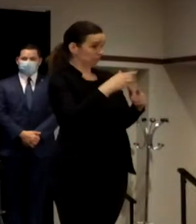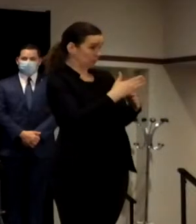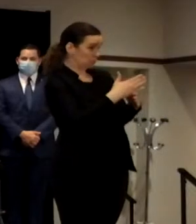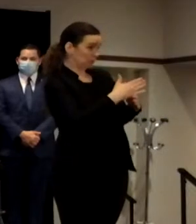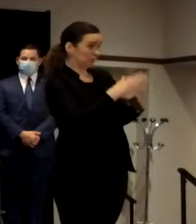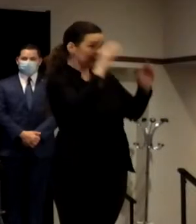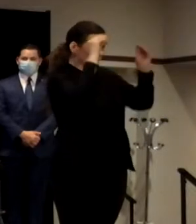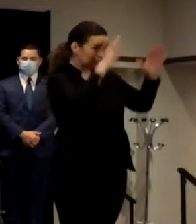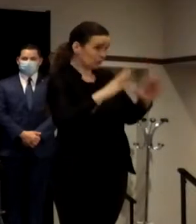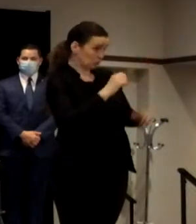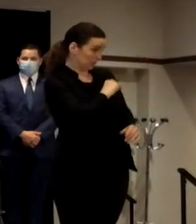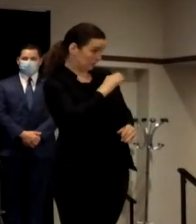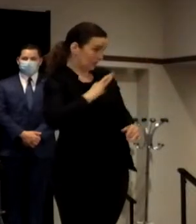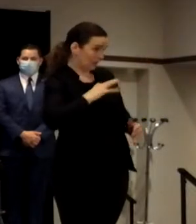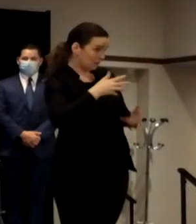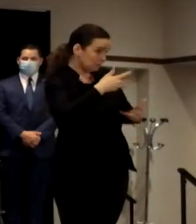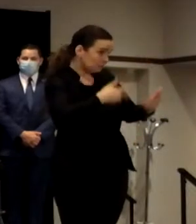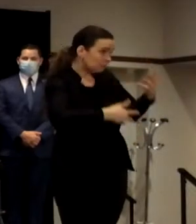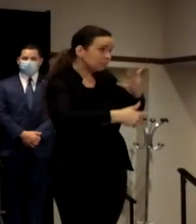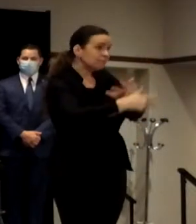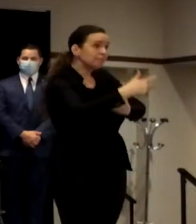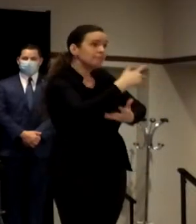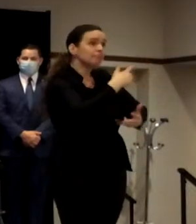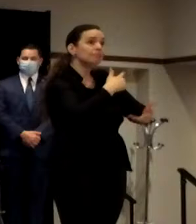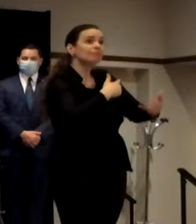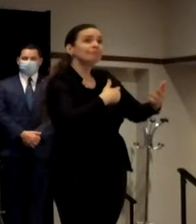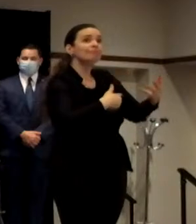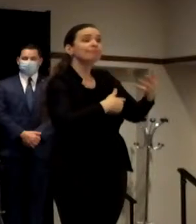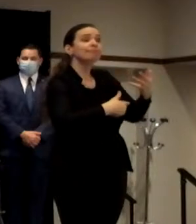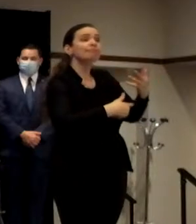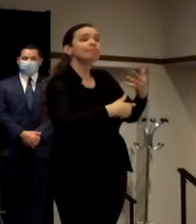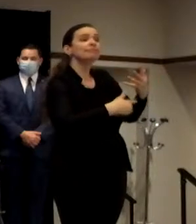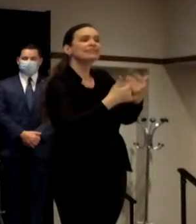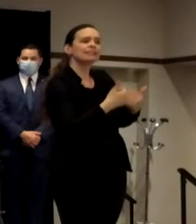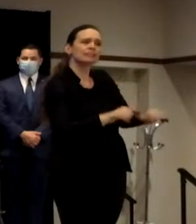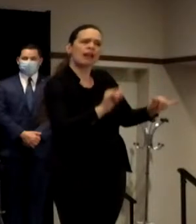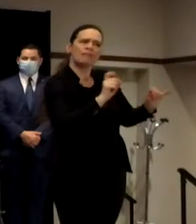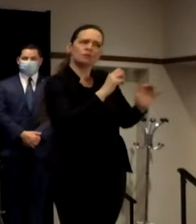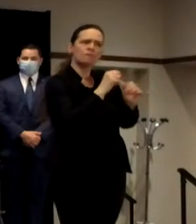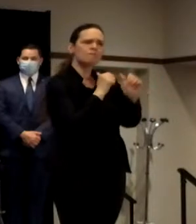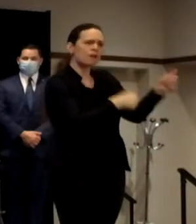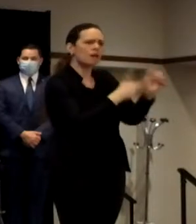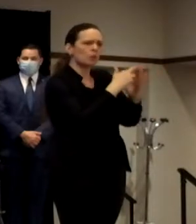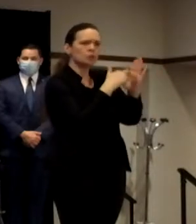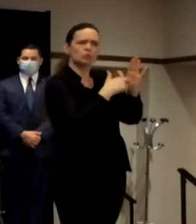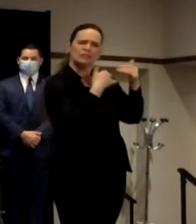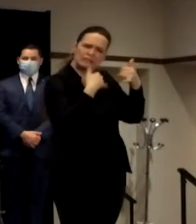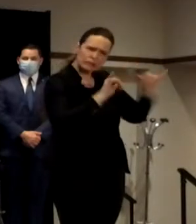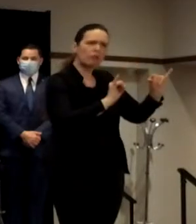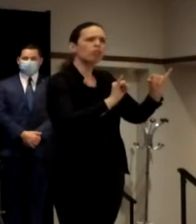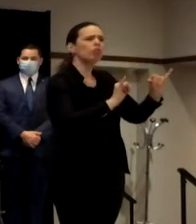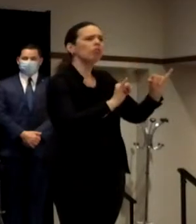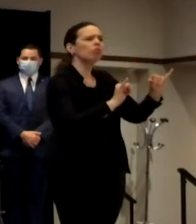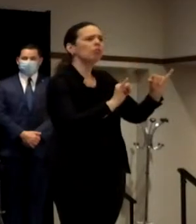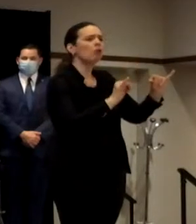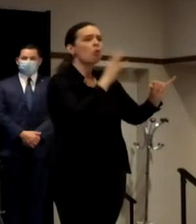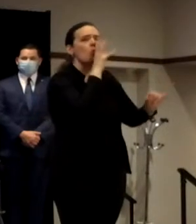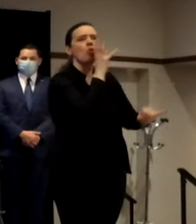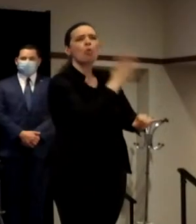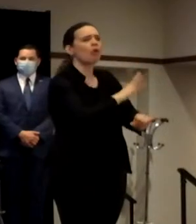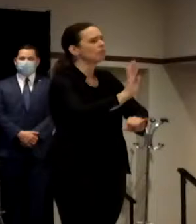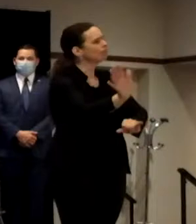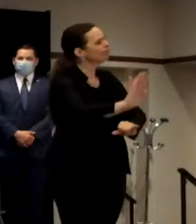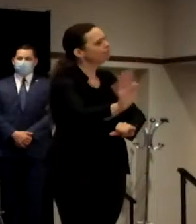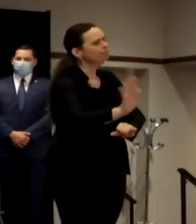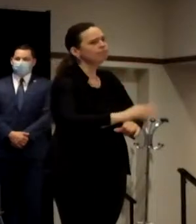things, certain things which we will have to follow. We want the adults to stay in 6 feet if they're in staff meetings